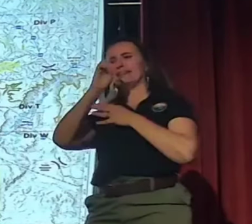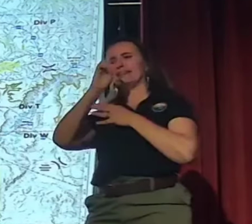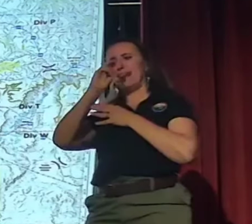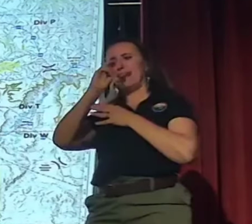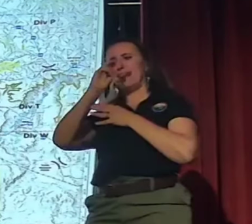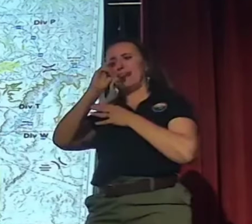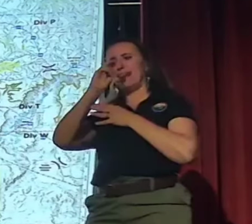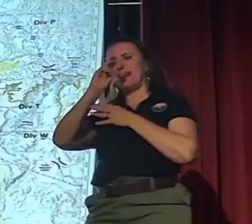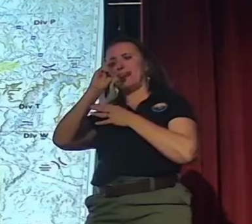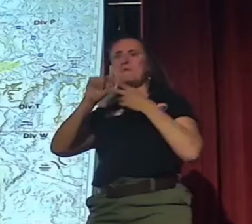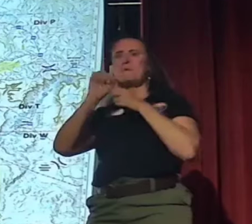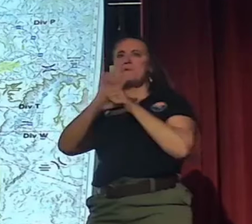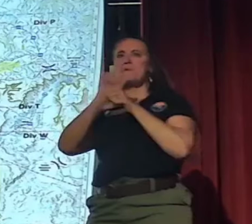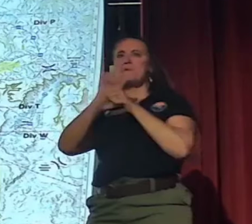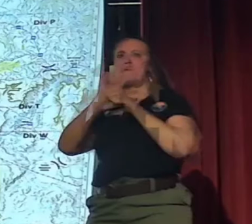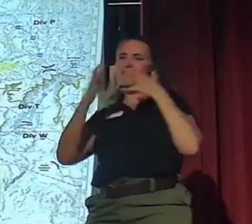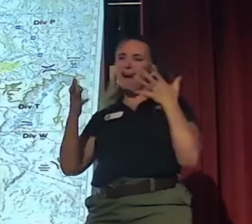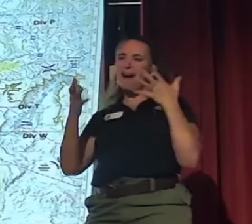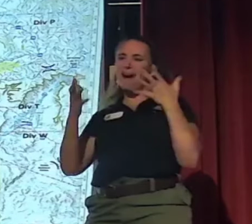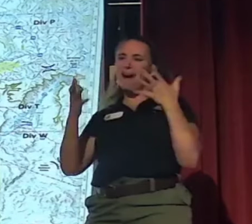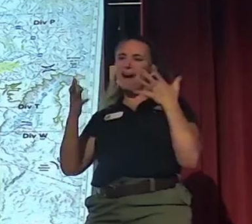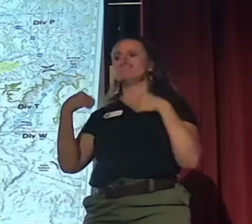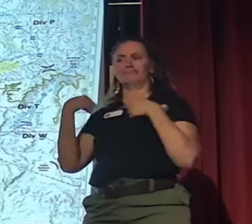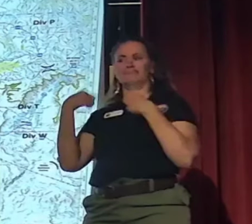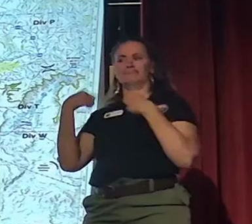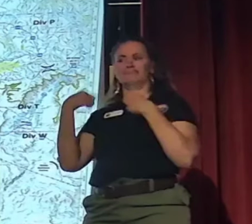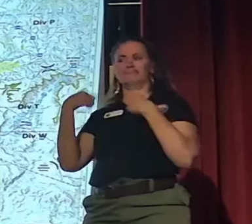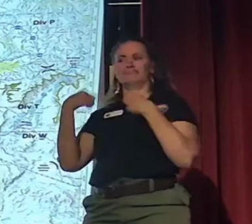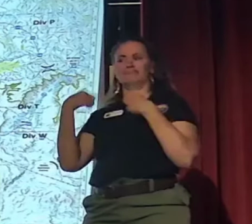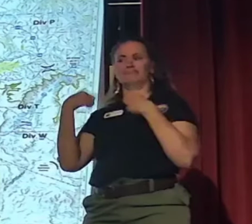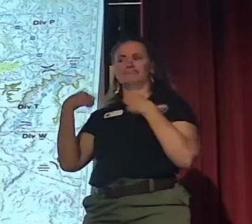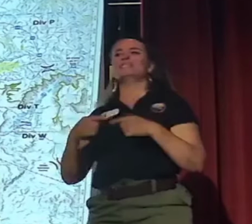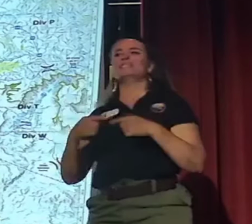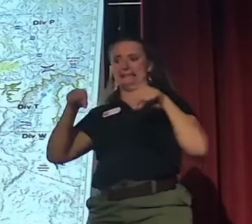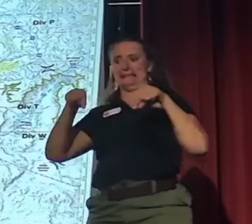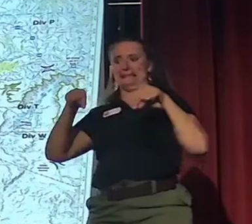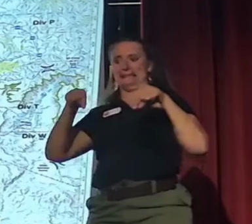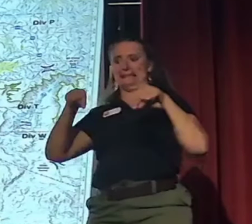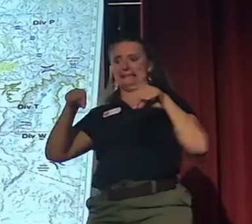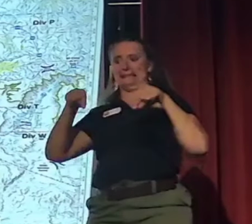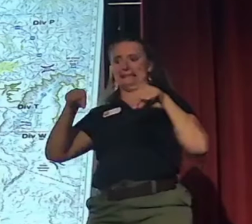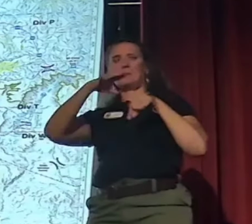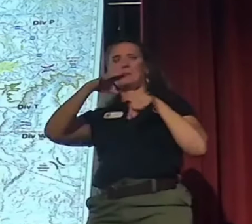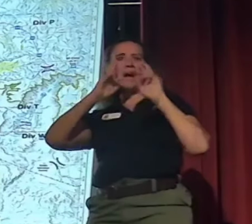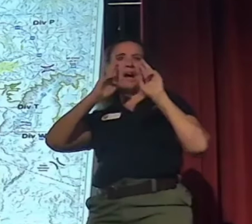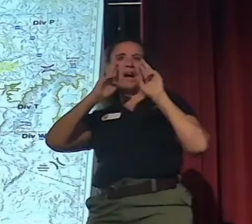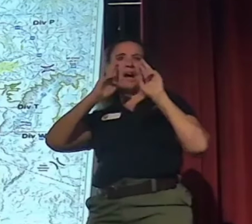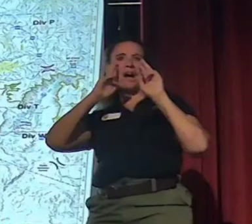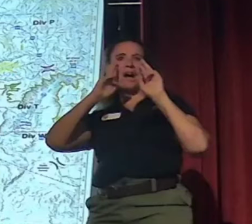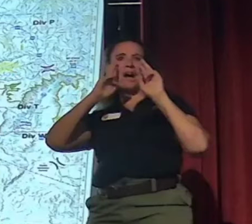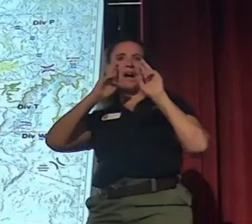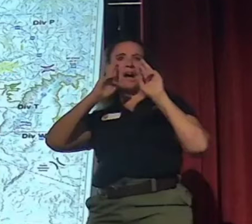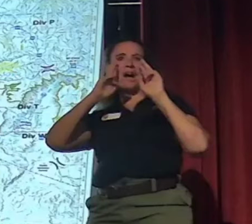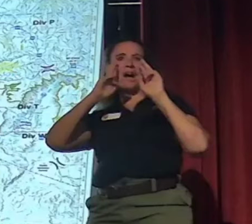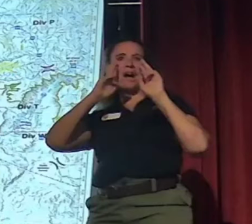career. And like I said, it's a high honor to be here and with the team, and everybody on the team is an honor to serve